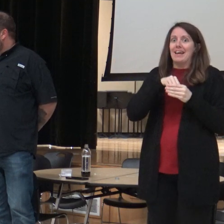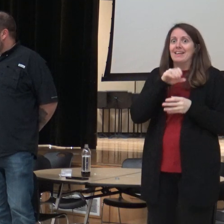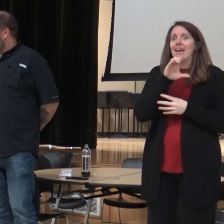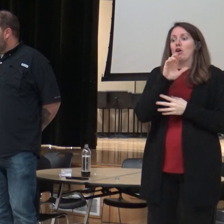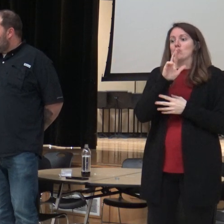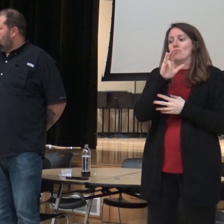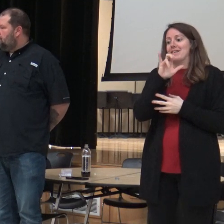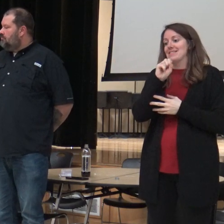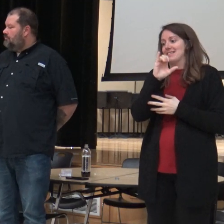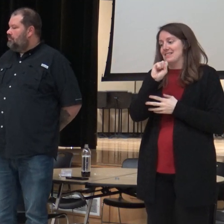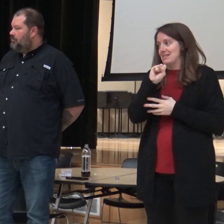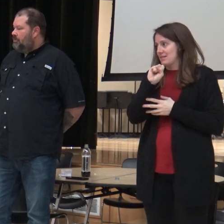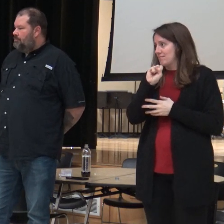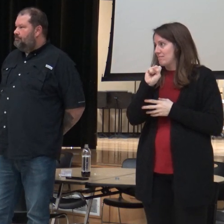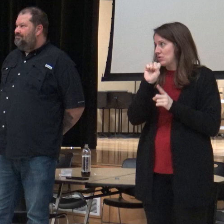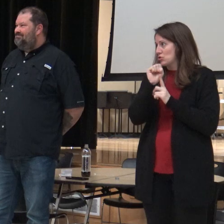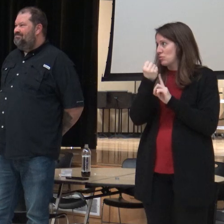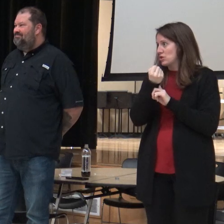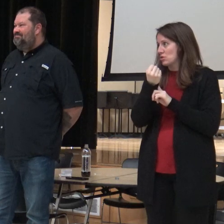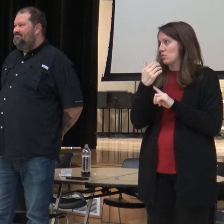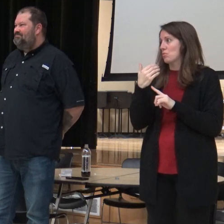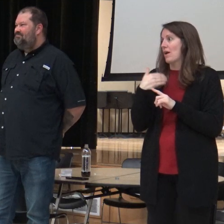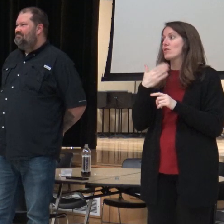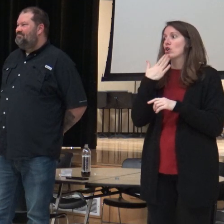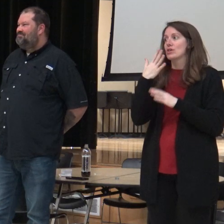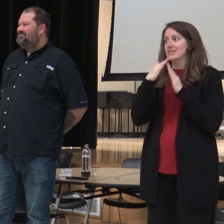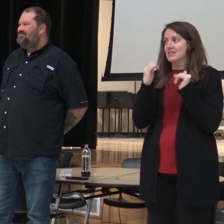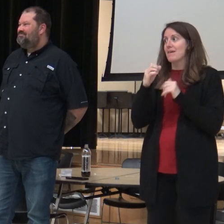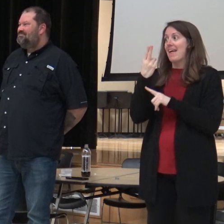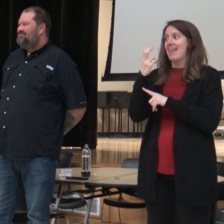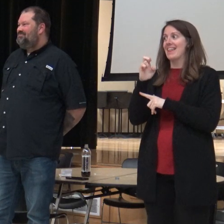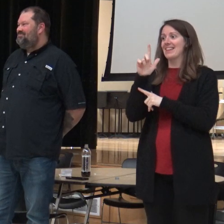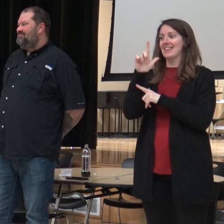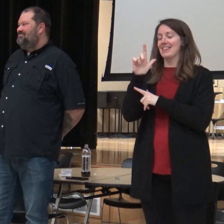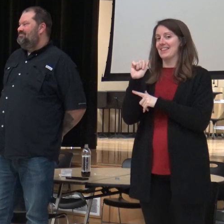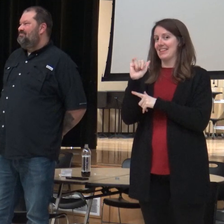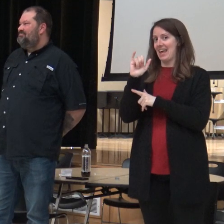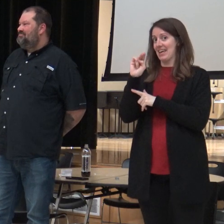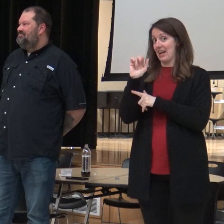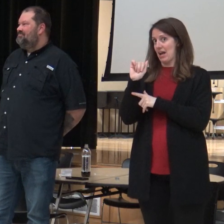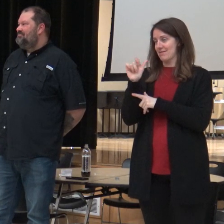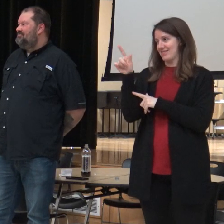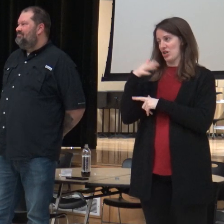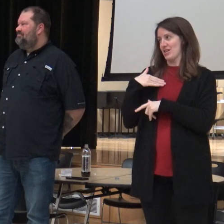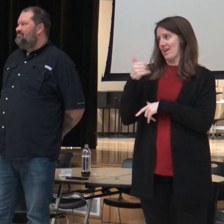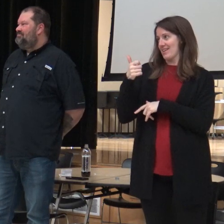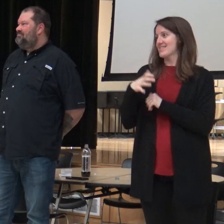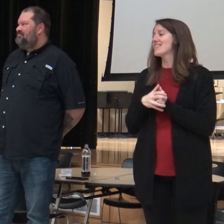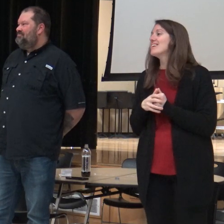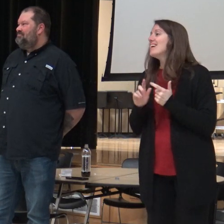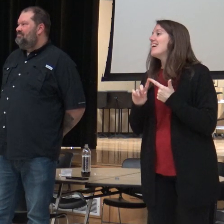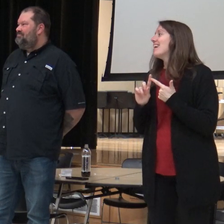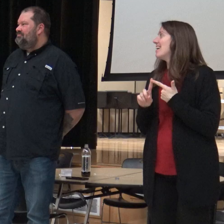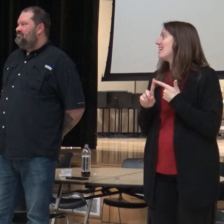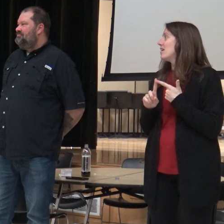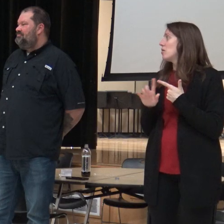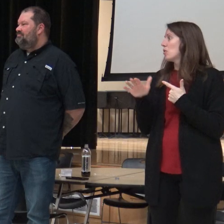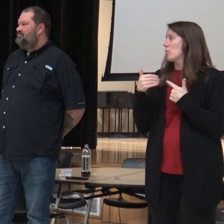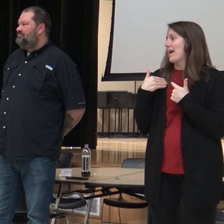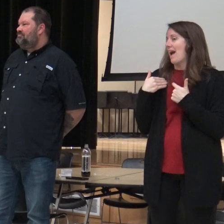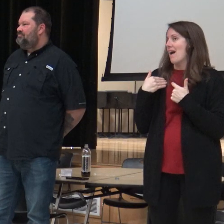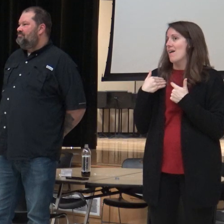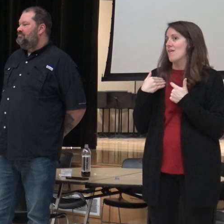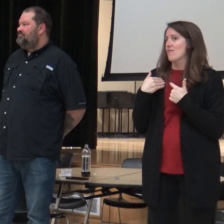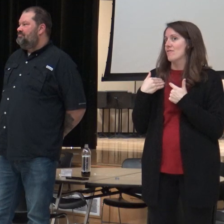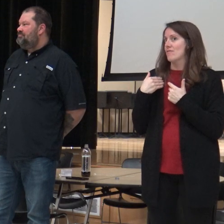up. Helena is our youngest, but she helped us last year. We have Calendly, which 6th, 7th,